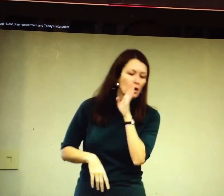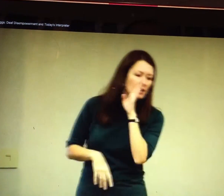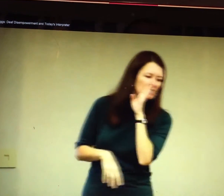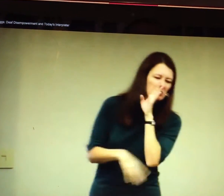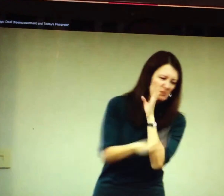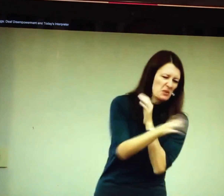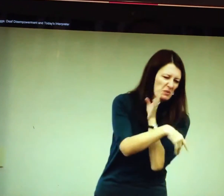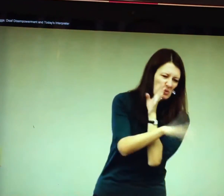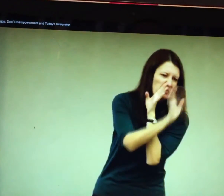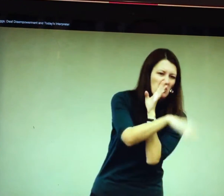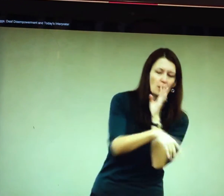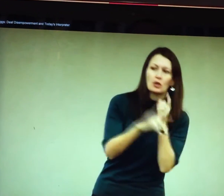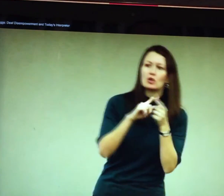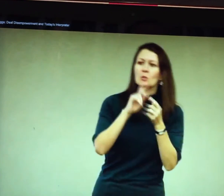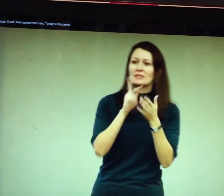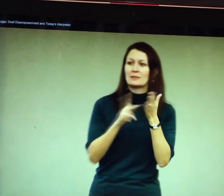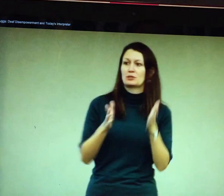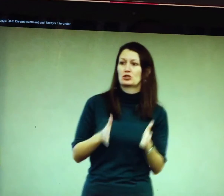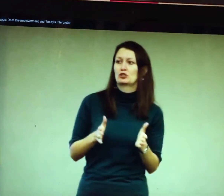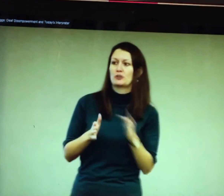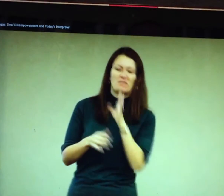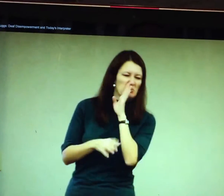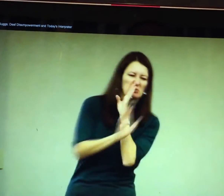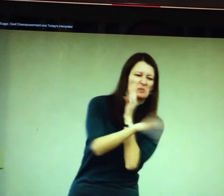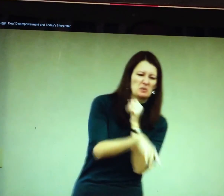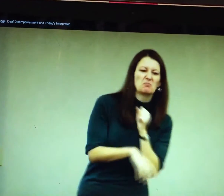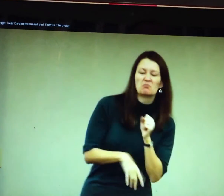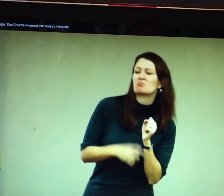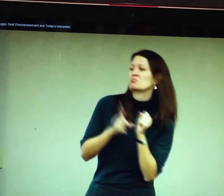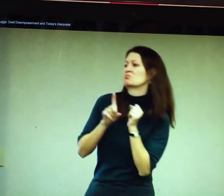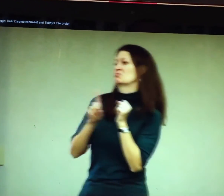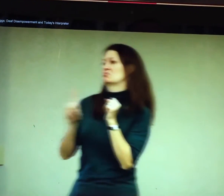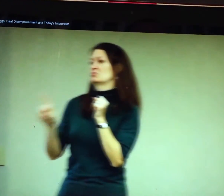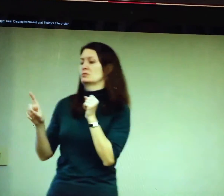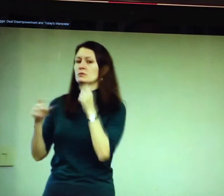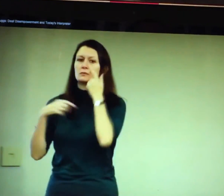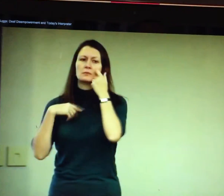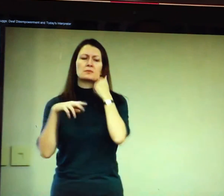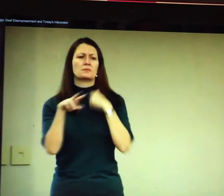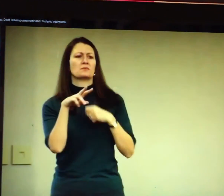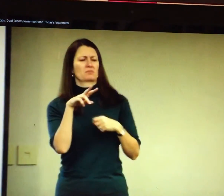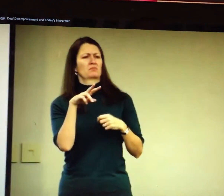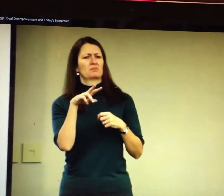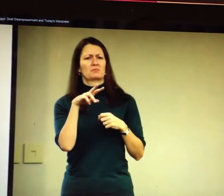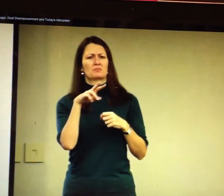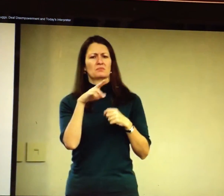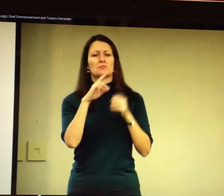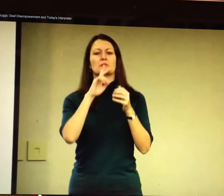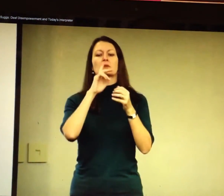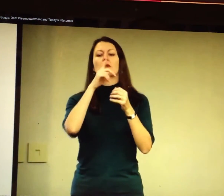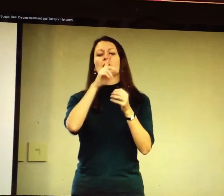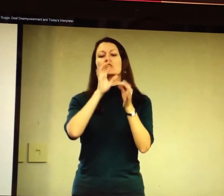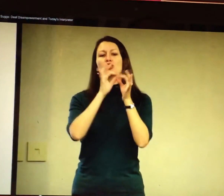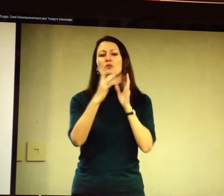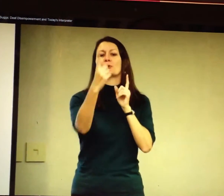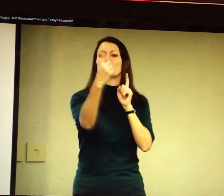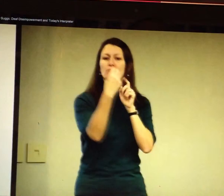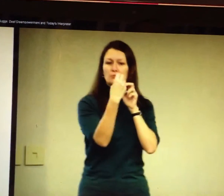I saw the interpreter whispering to the secretary. Oh, no. You know, I wasn't sure, of course, what they were saying, but I looked over and